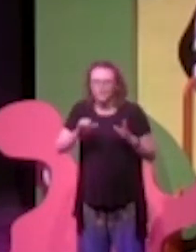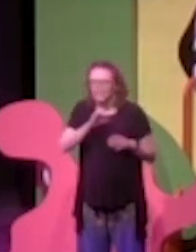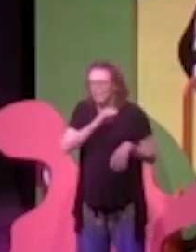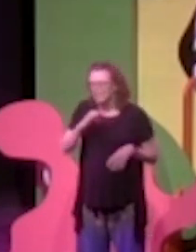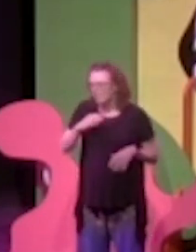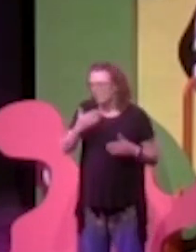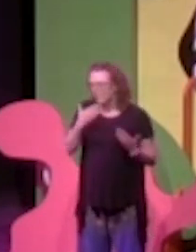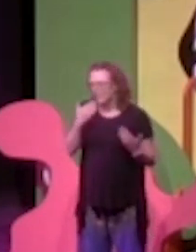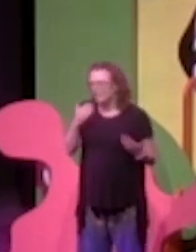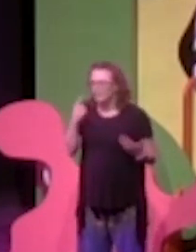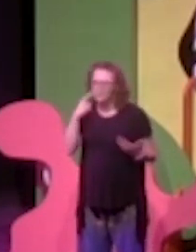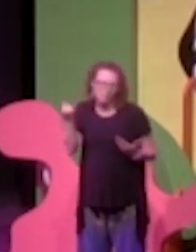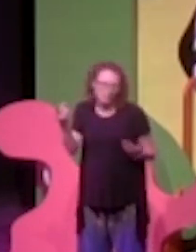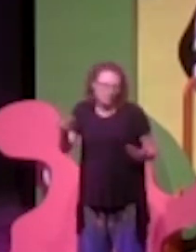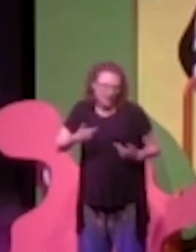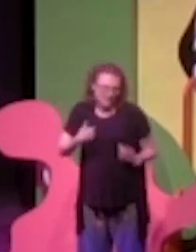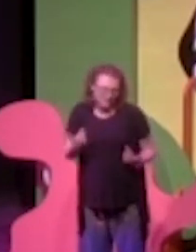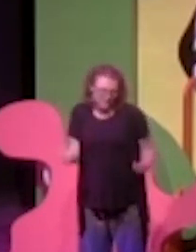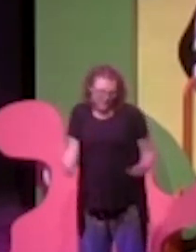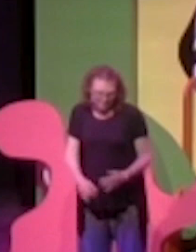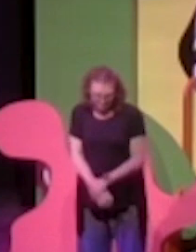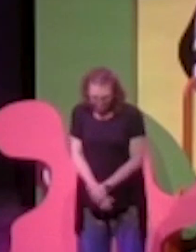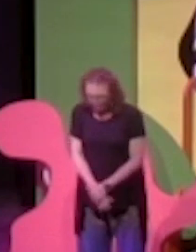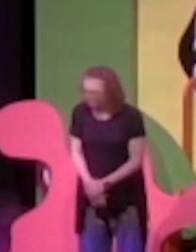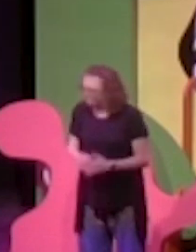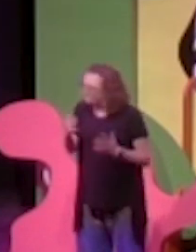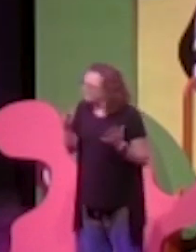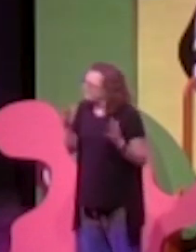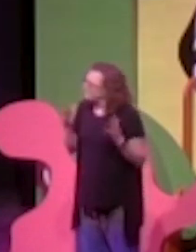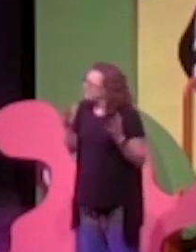me. Yes, thank you.